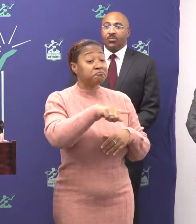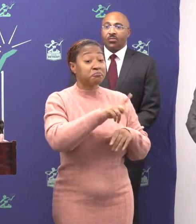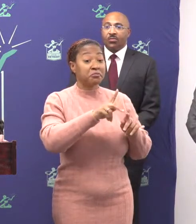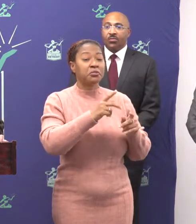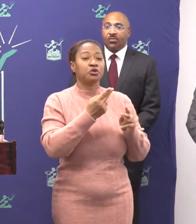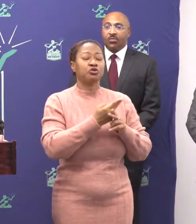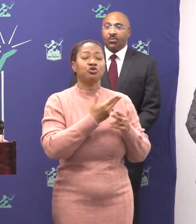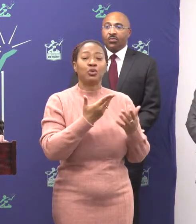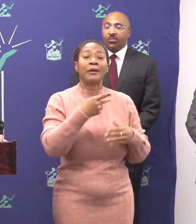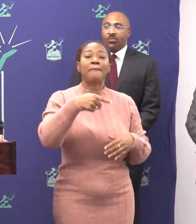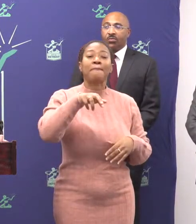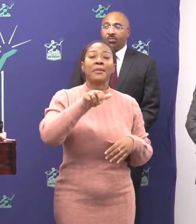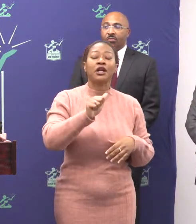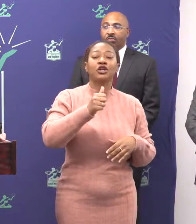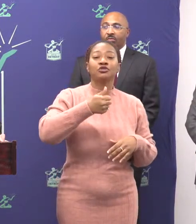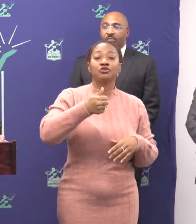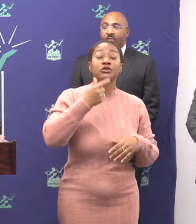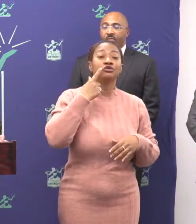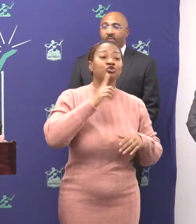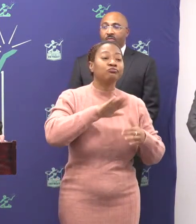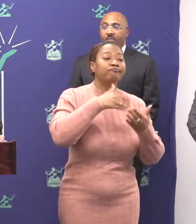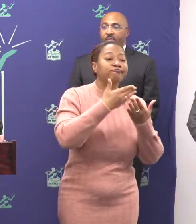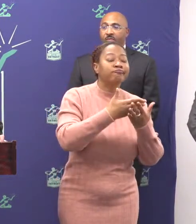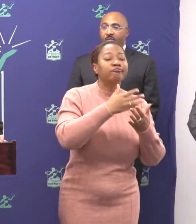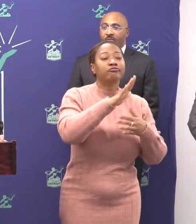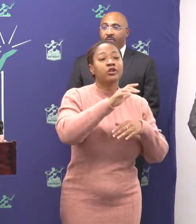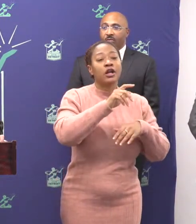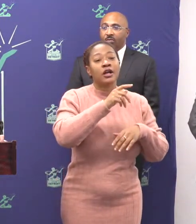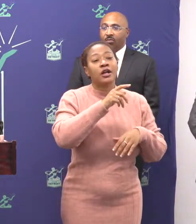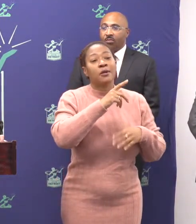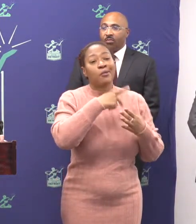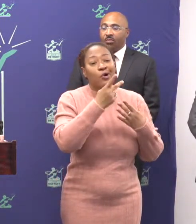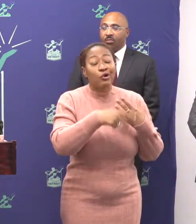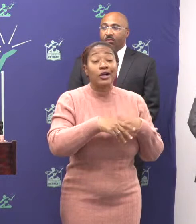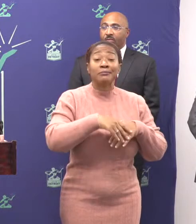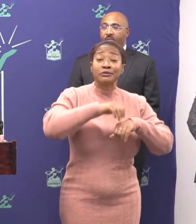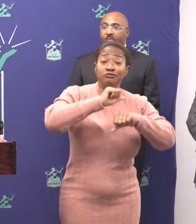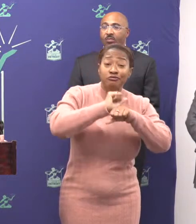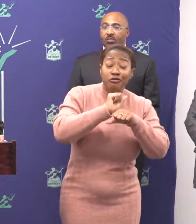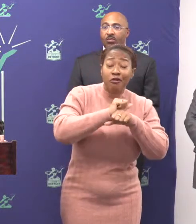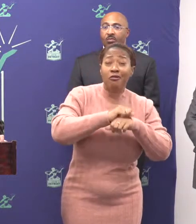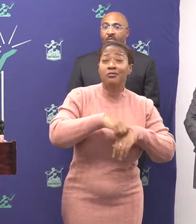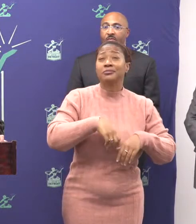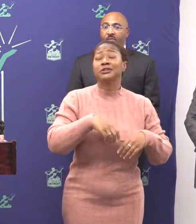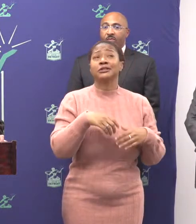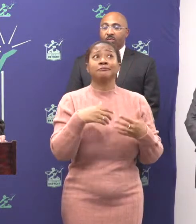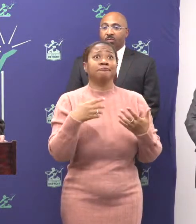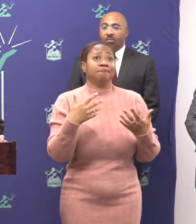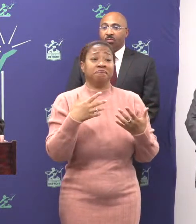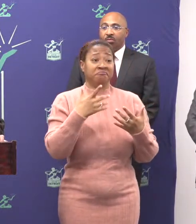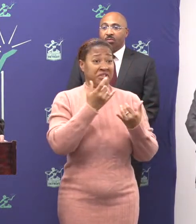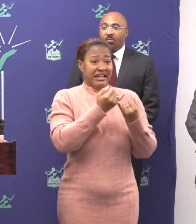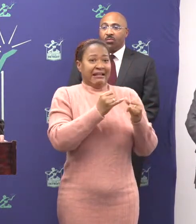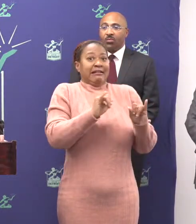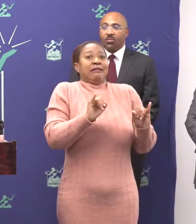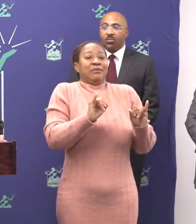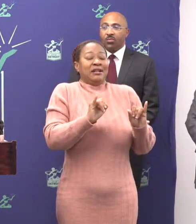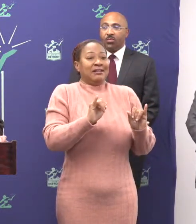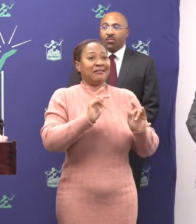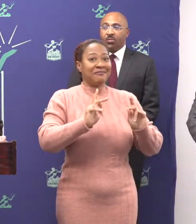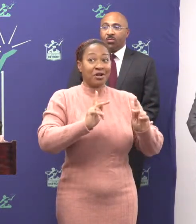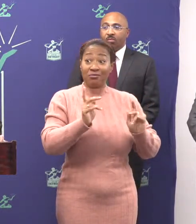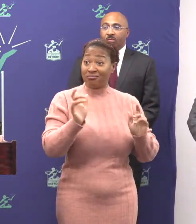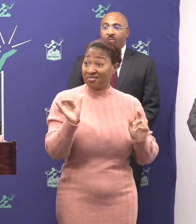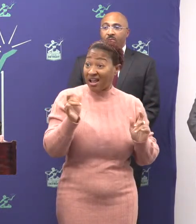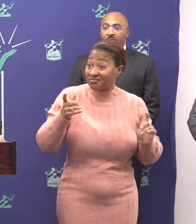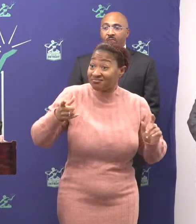use paratransit to get to and from programming, to get to and from their jobs, to be independent folks